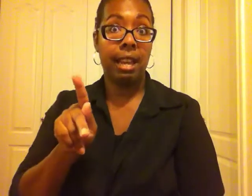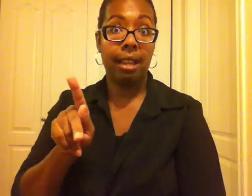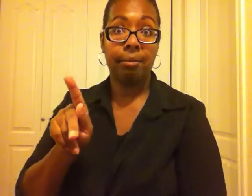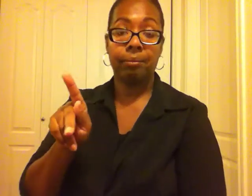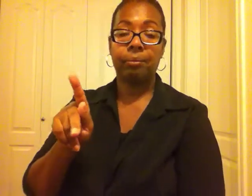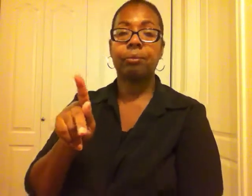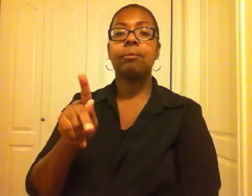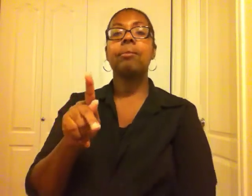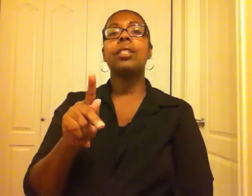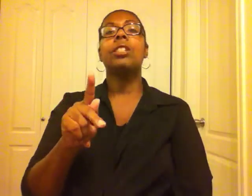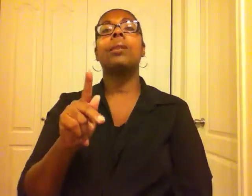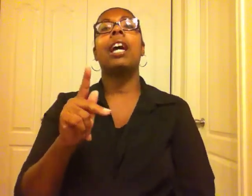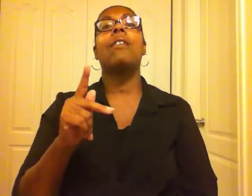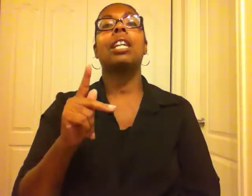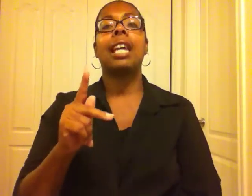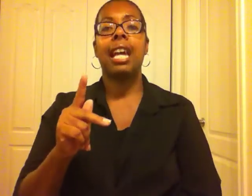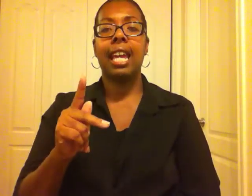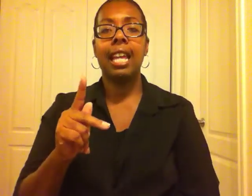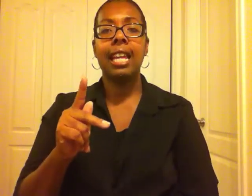K. So we have K,